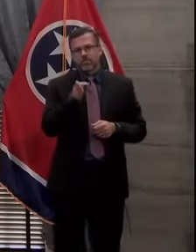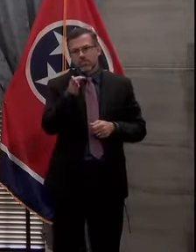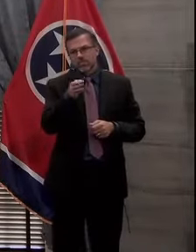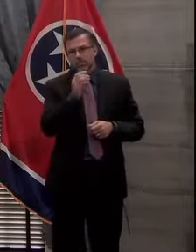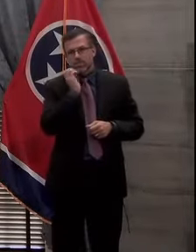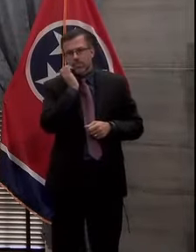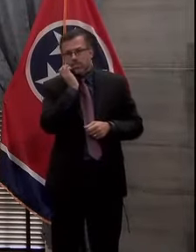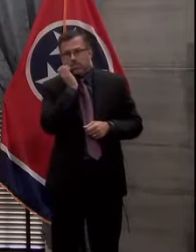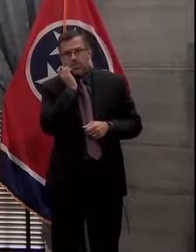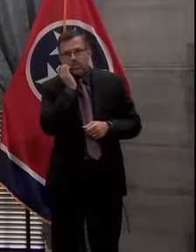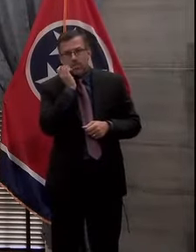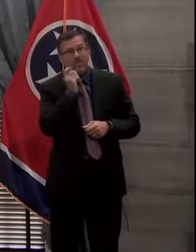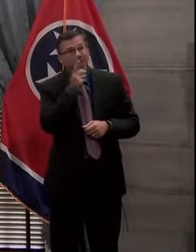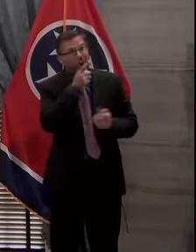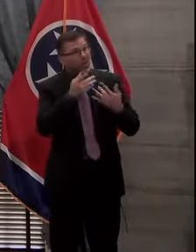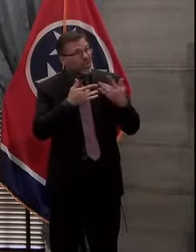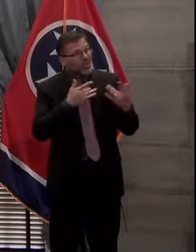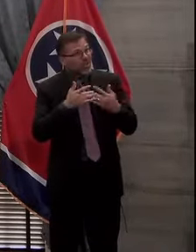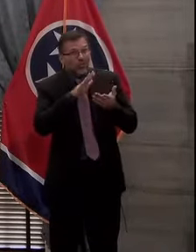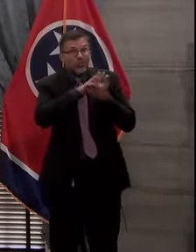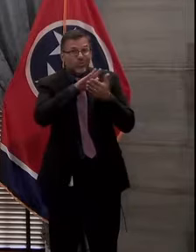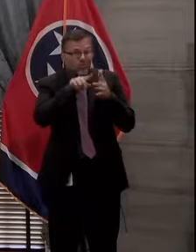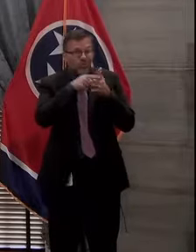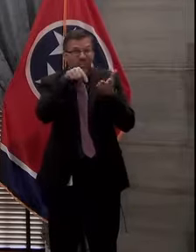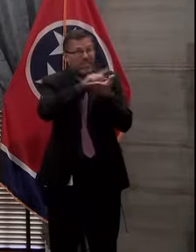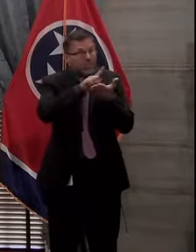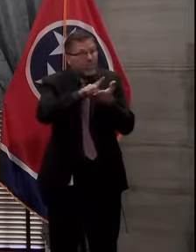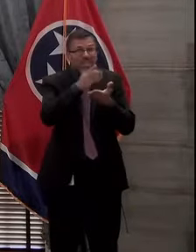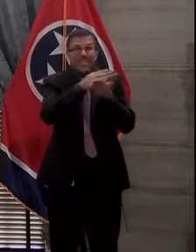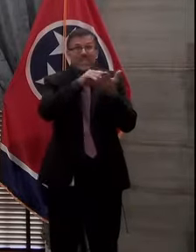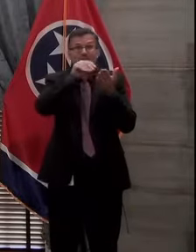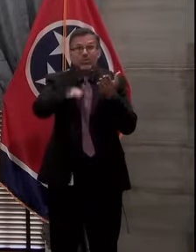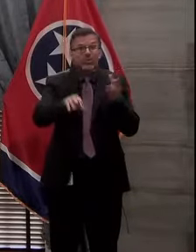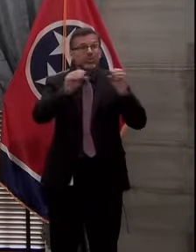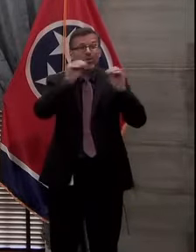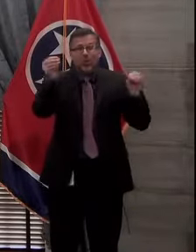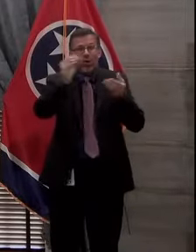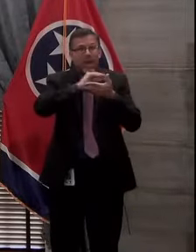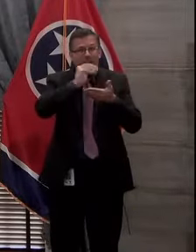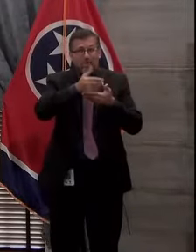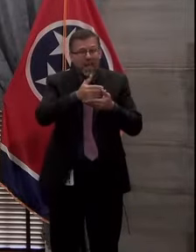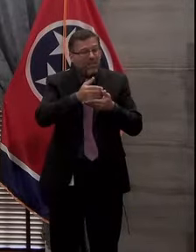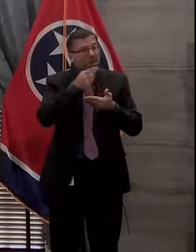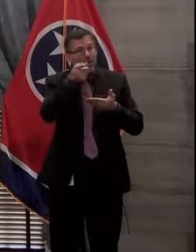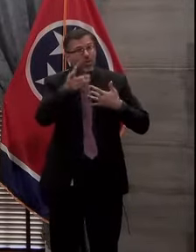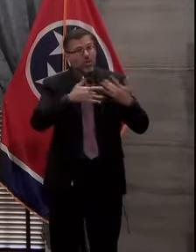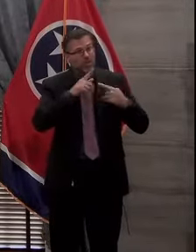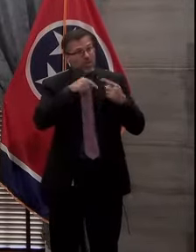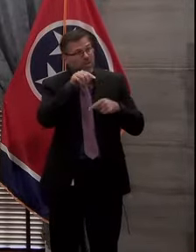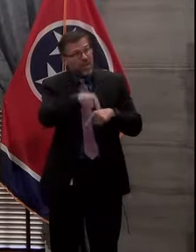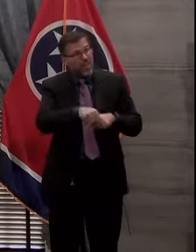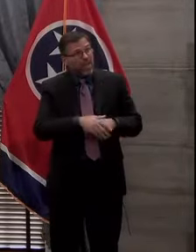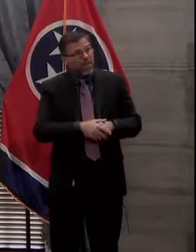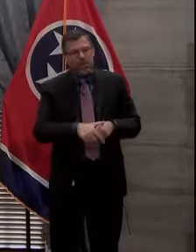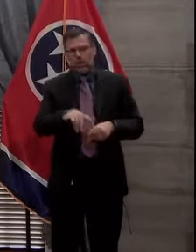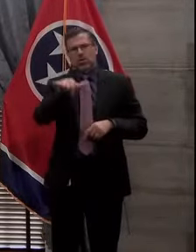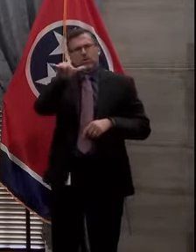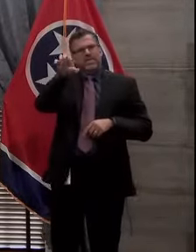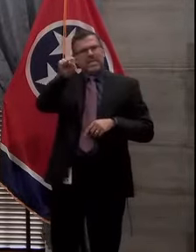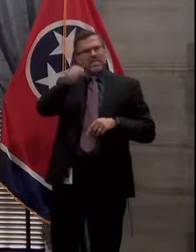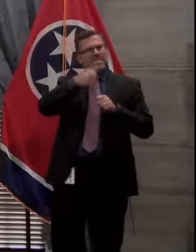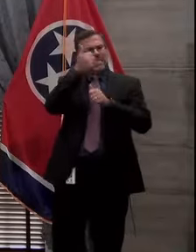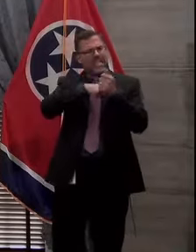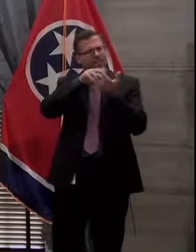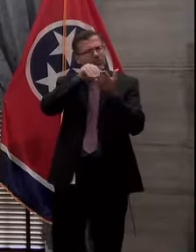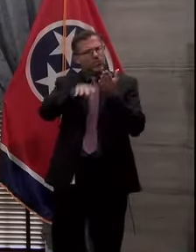students who don't have laptops and school started this week, so they're basically sitting at home not having access for a week? Absolutely. Every single student in